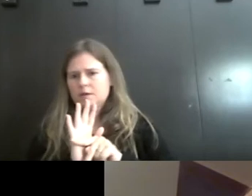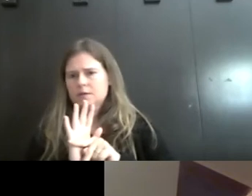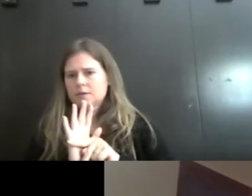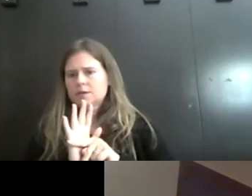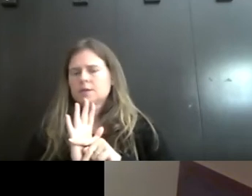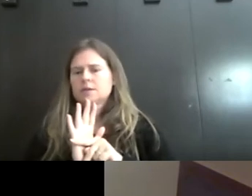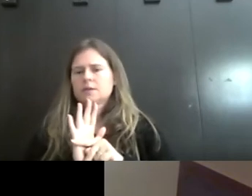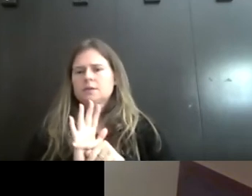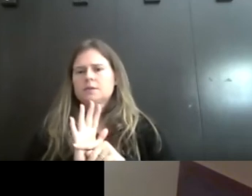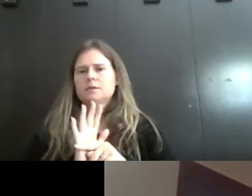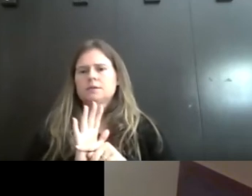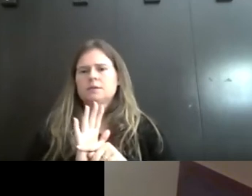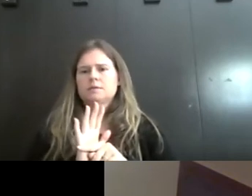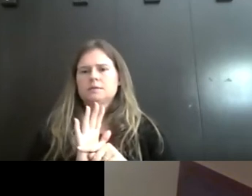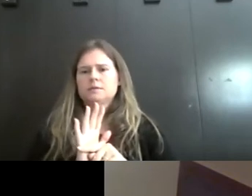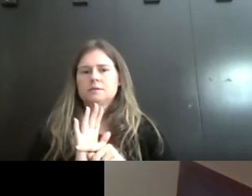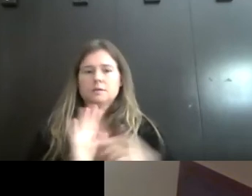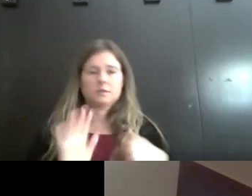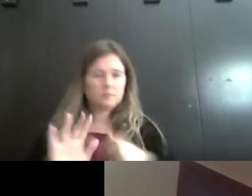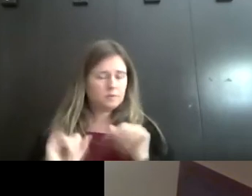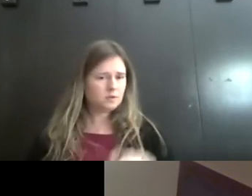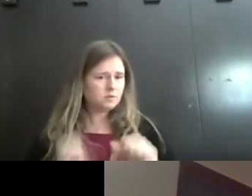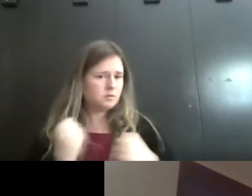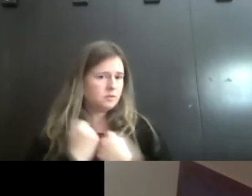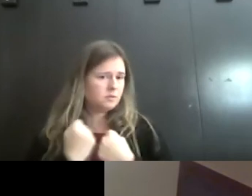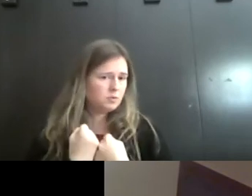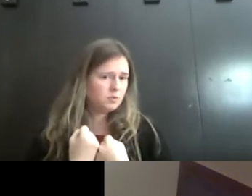that we can support?